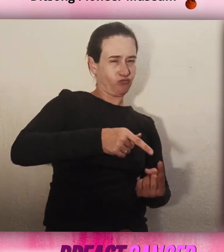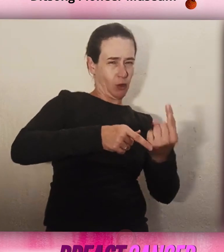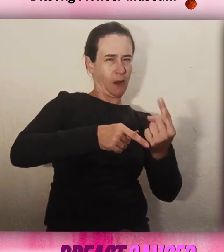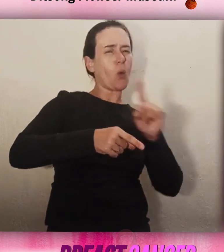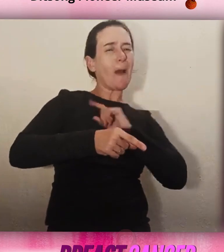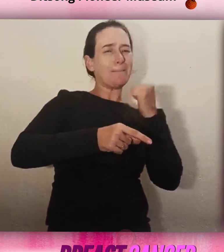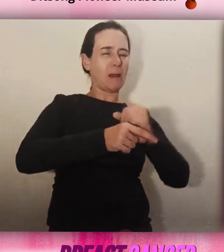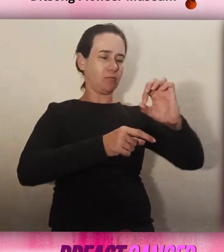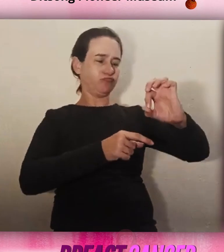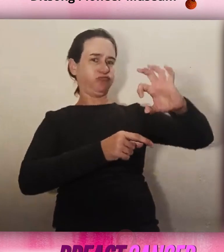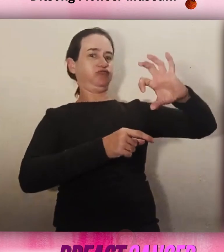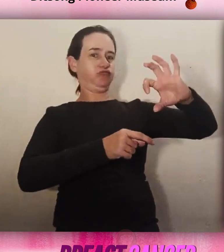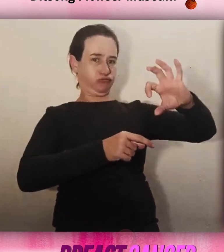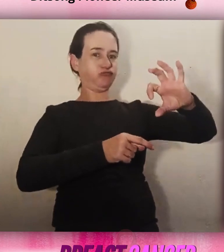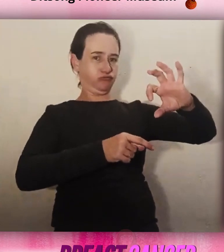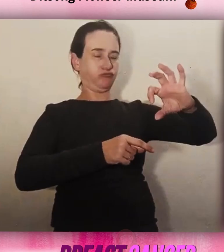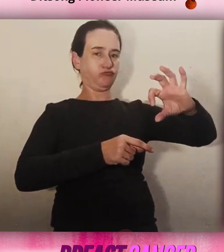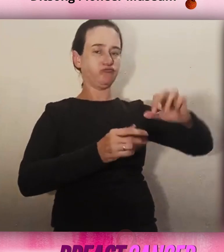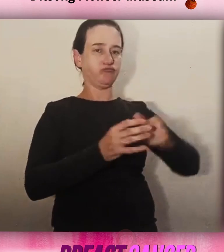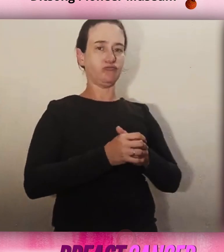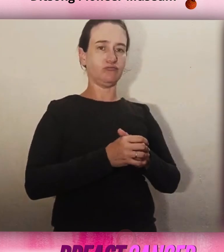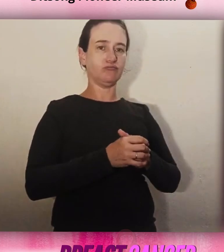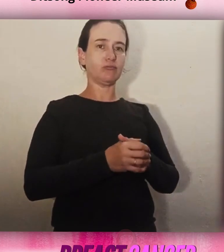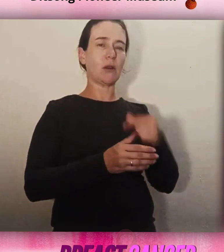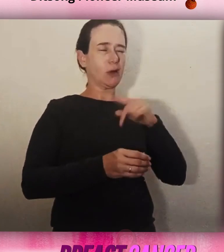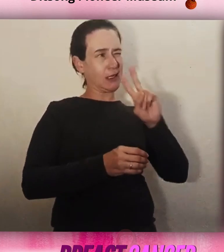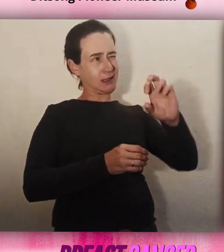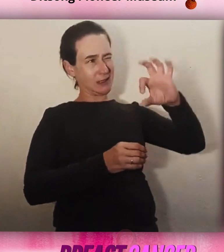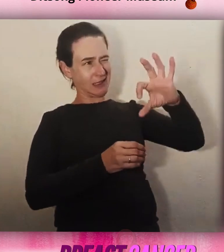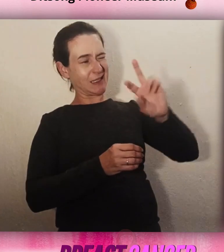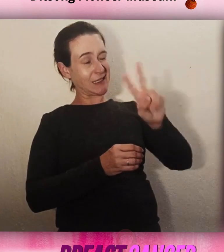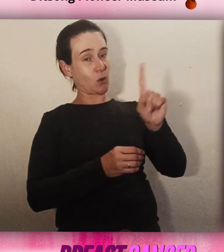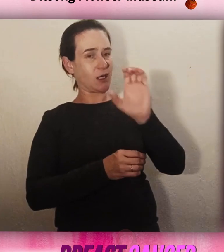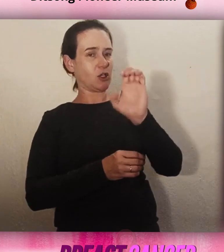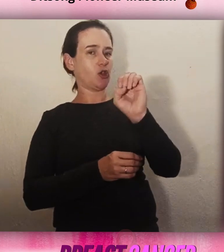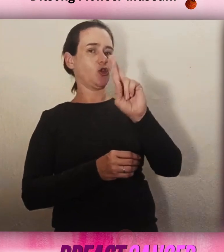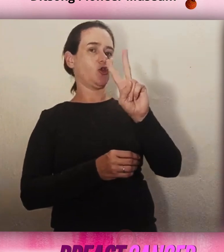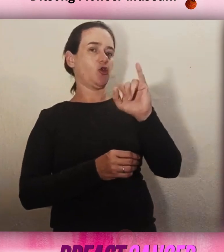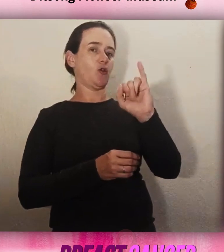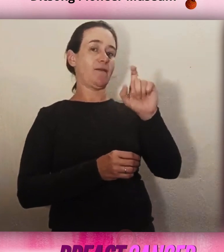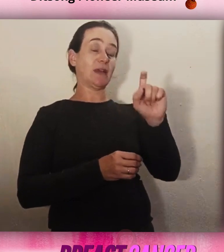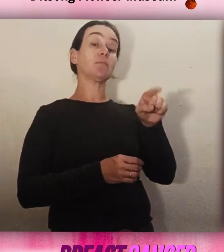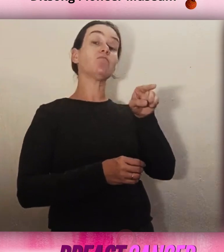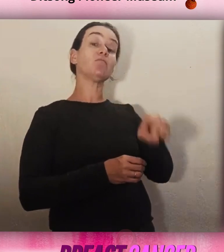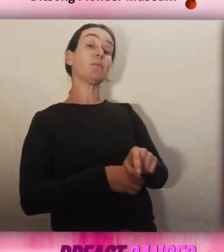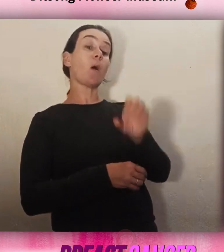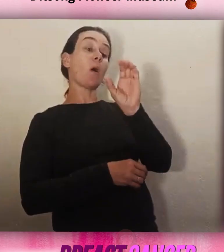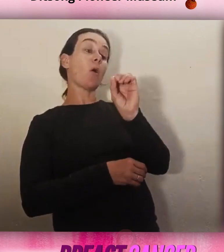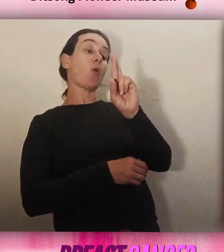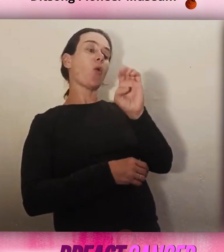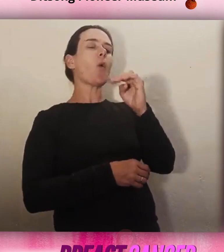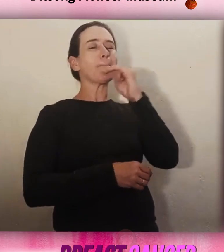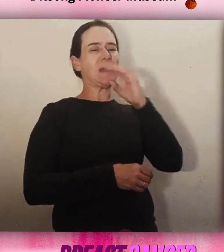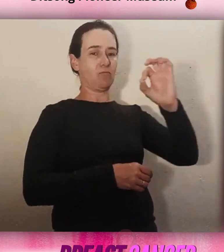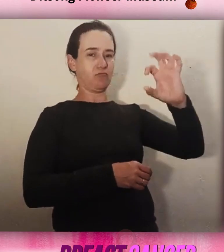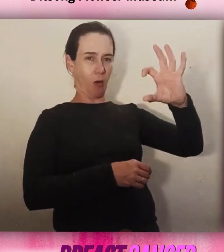insert in the vaginal area, just Yeah. to open the area Yeah. to expose the cervix. You need to Okay. see the cervix. At the os of the